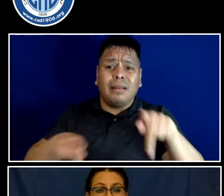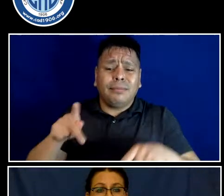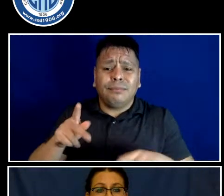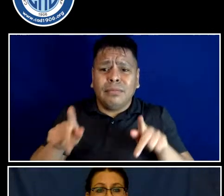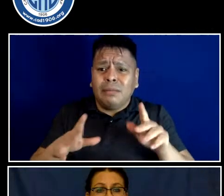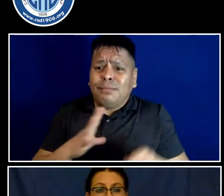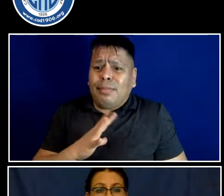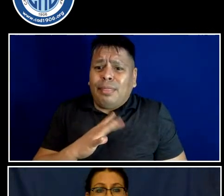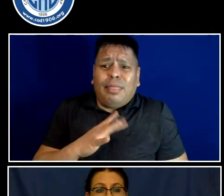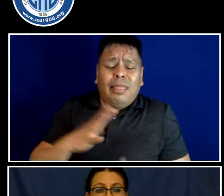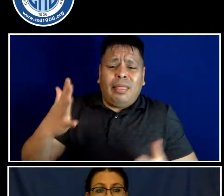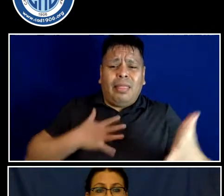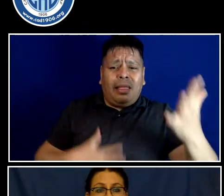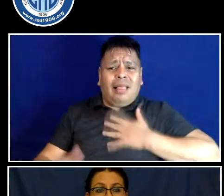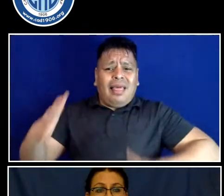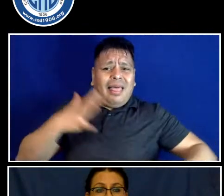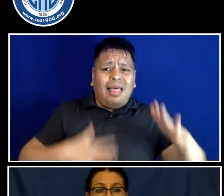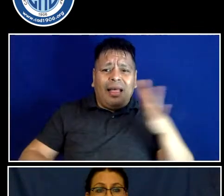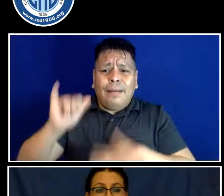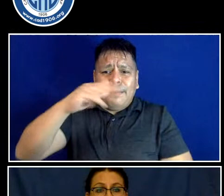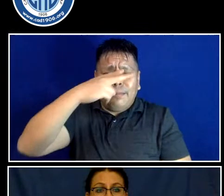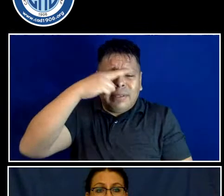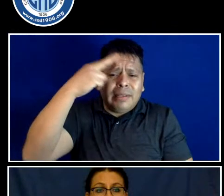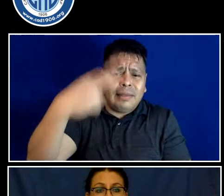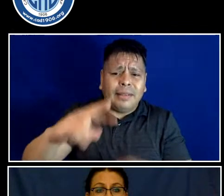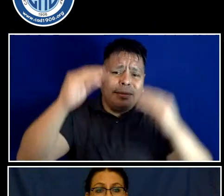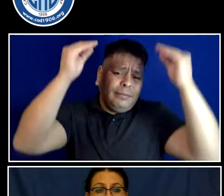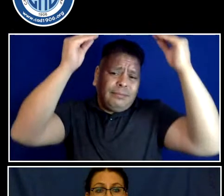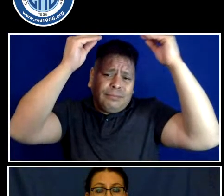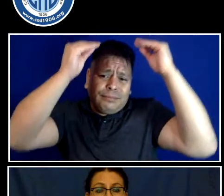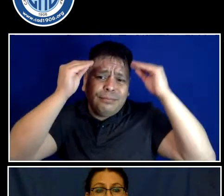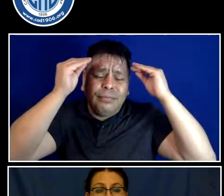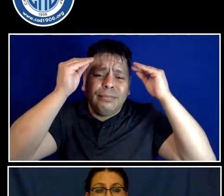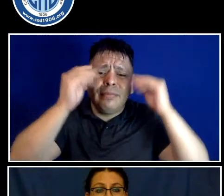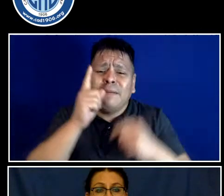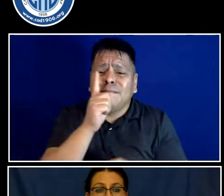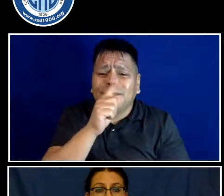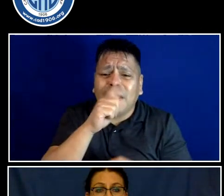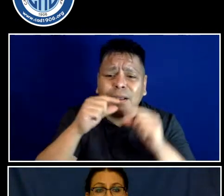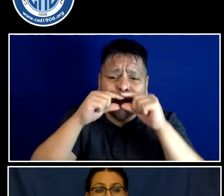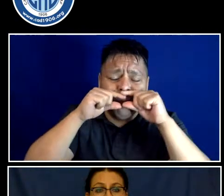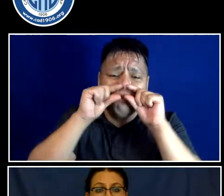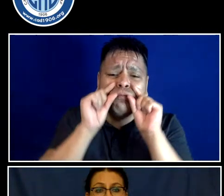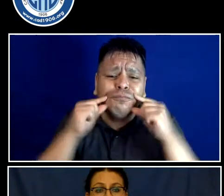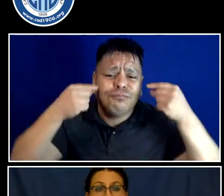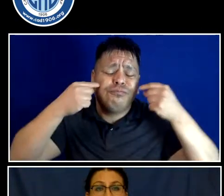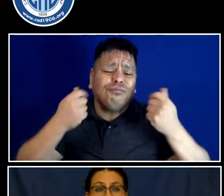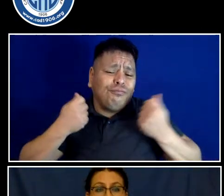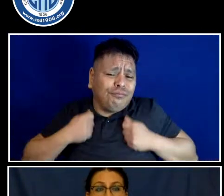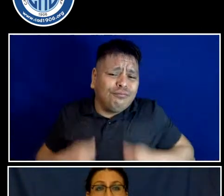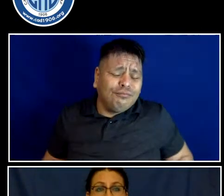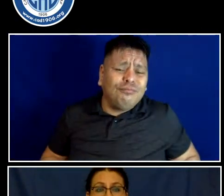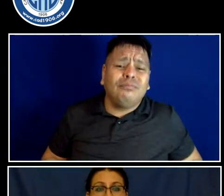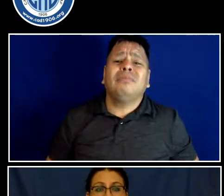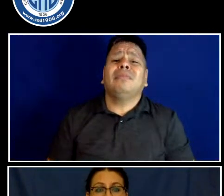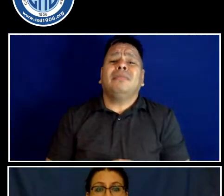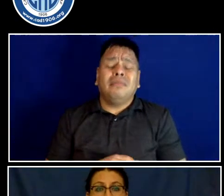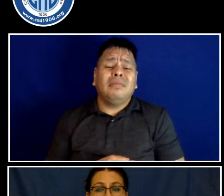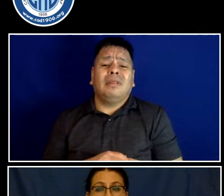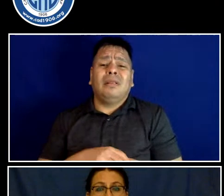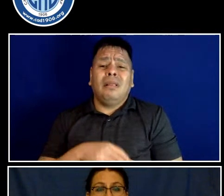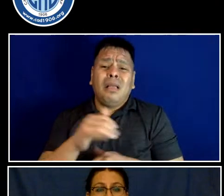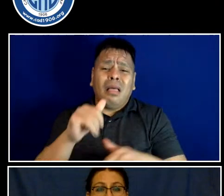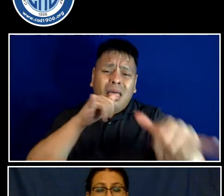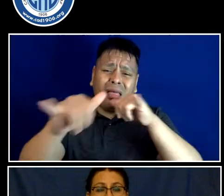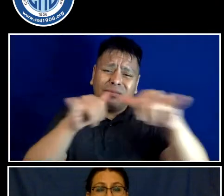However, Cinco de Mayo has now become popular by its Americanization. And it's now at a state where people in the